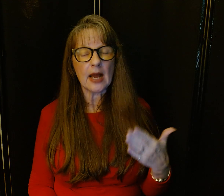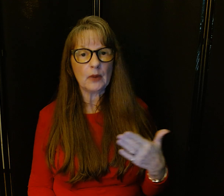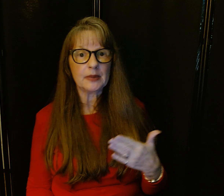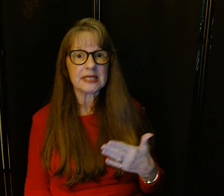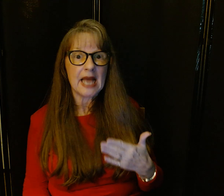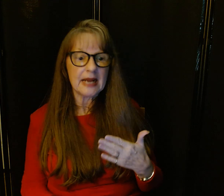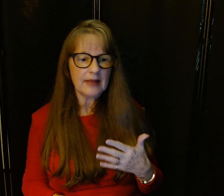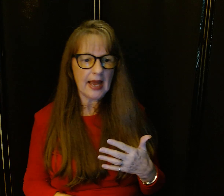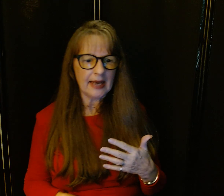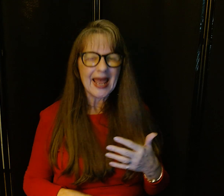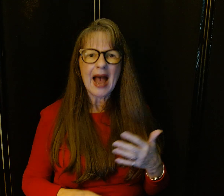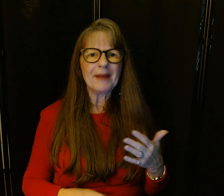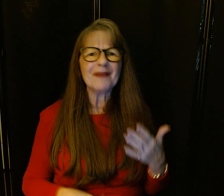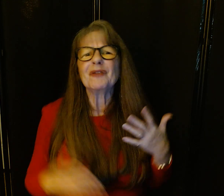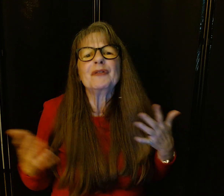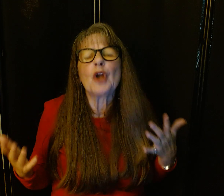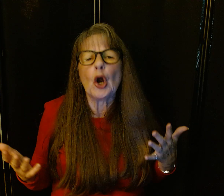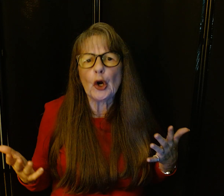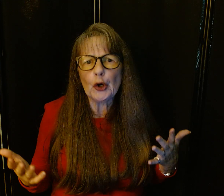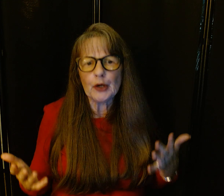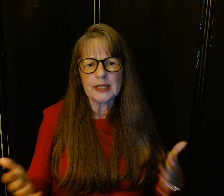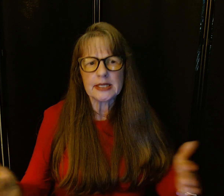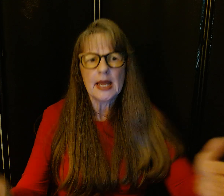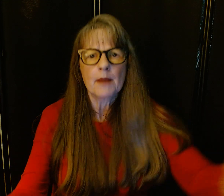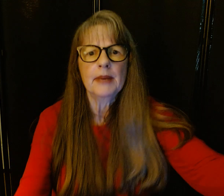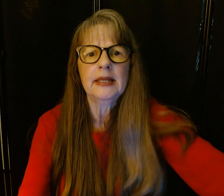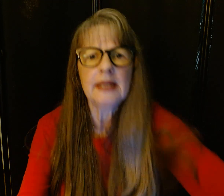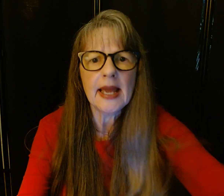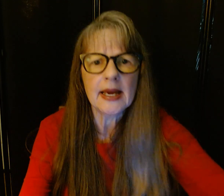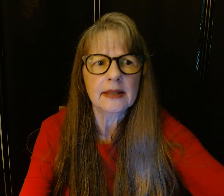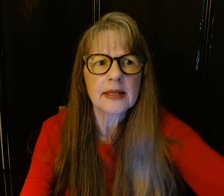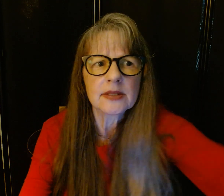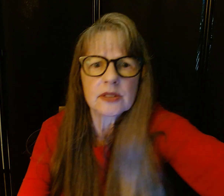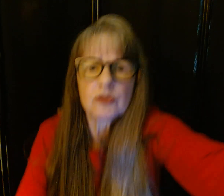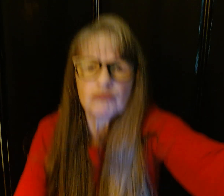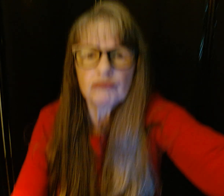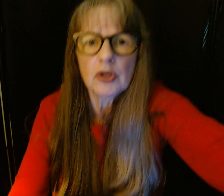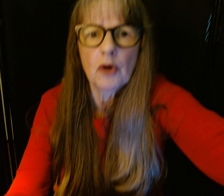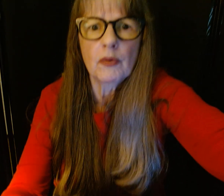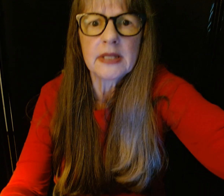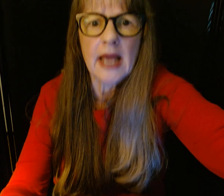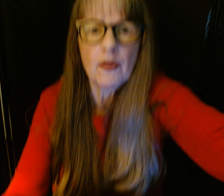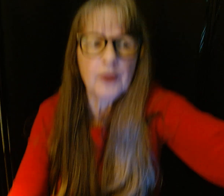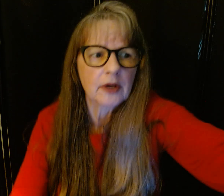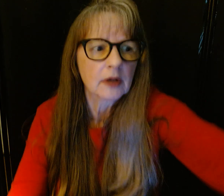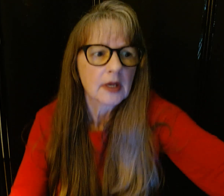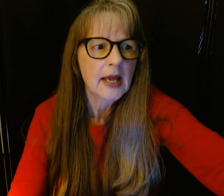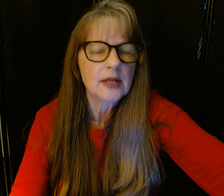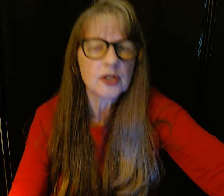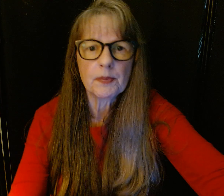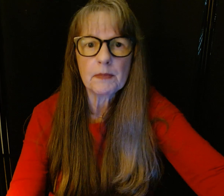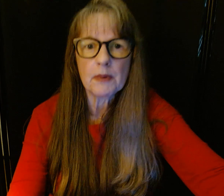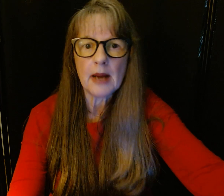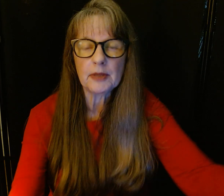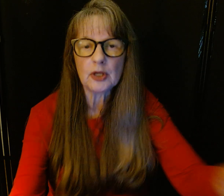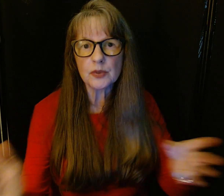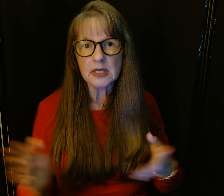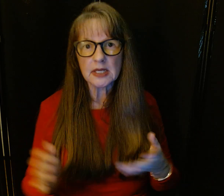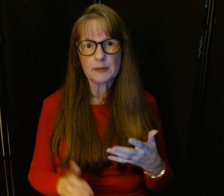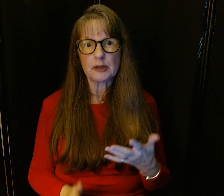would sign that. I mean, I've never even heard it, but yet it's out there. And so people might be using it, especially